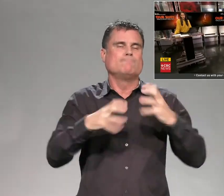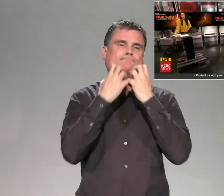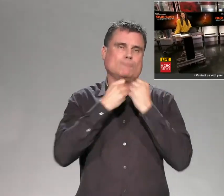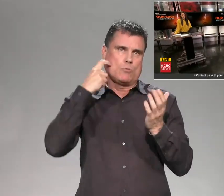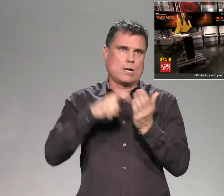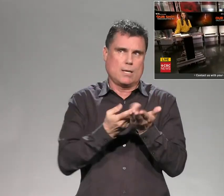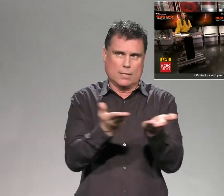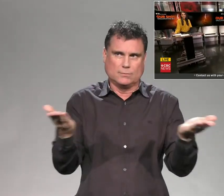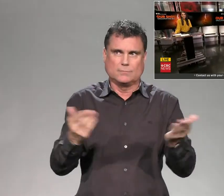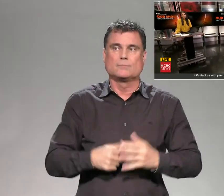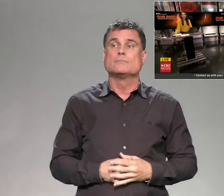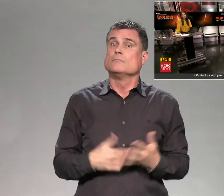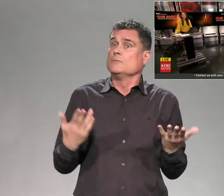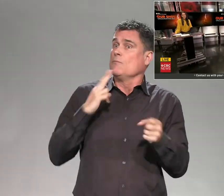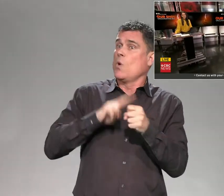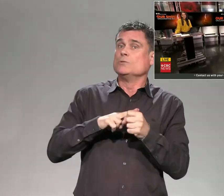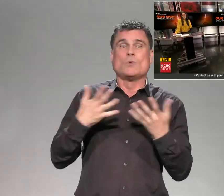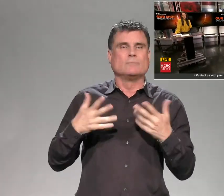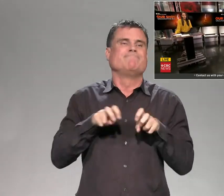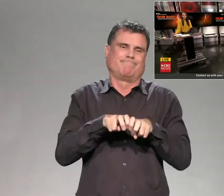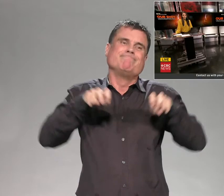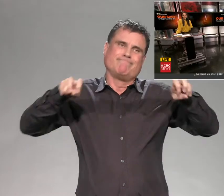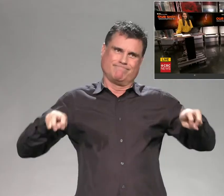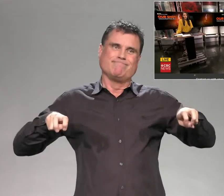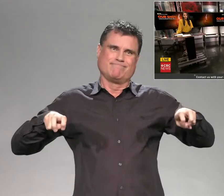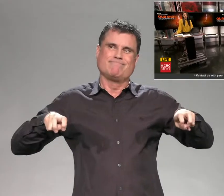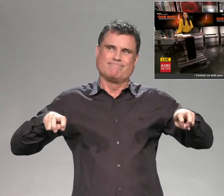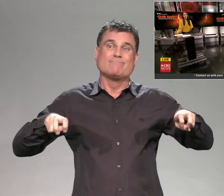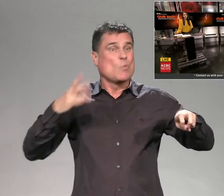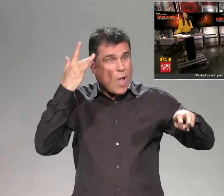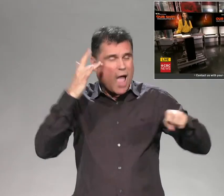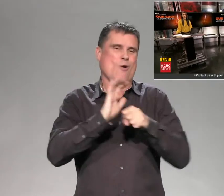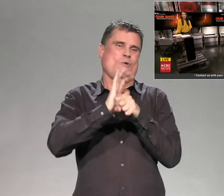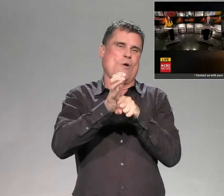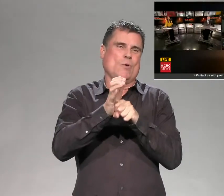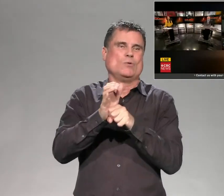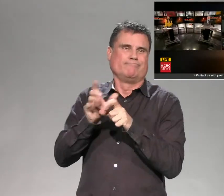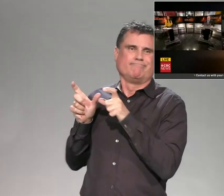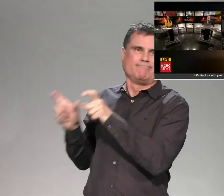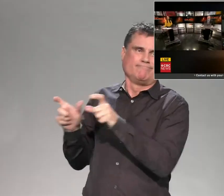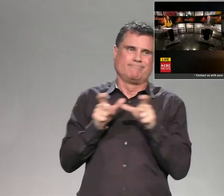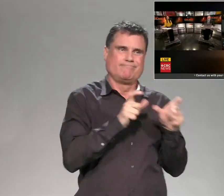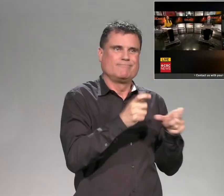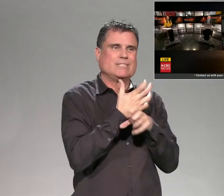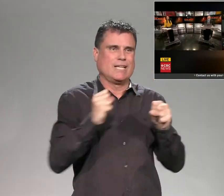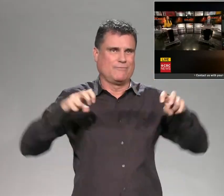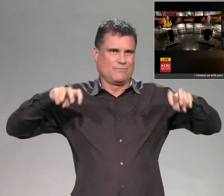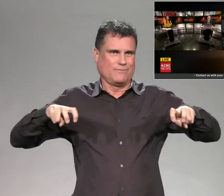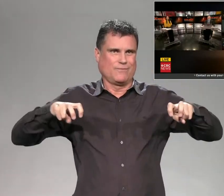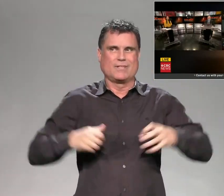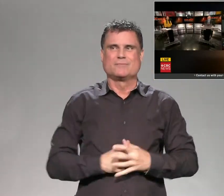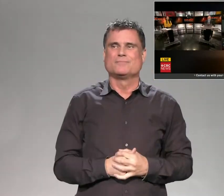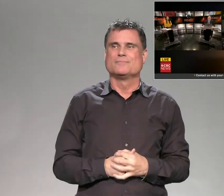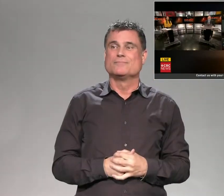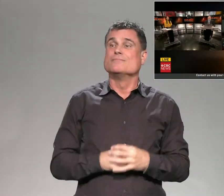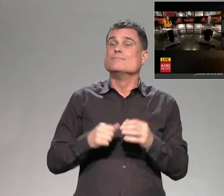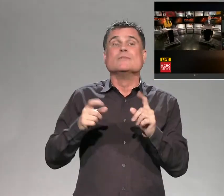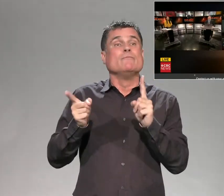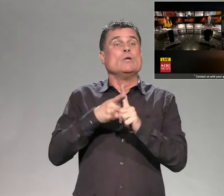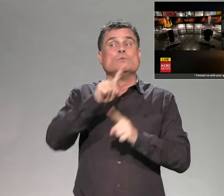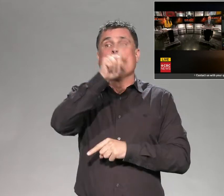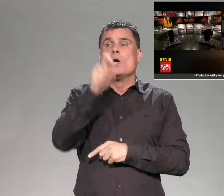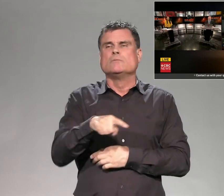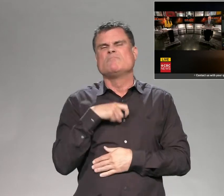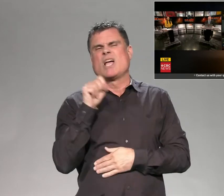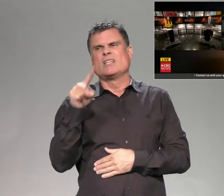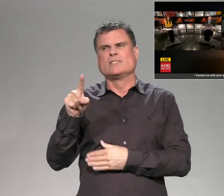safety protocols. All right, let's get right to it with a question to Dr. Bonnie Henry. We have to start with news announced late this afternoon